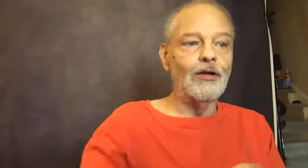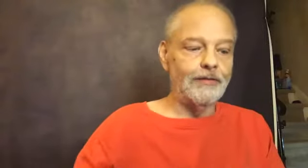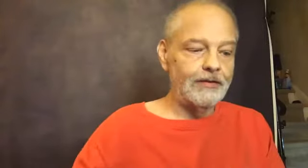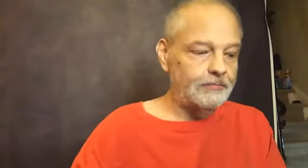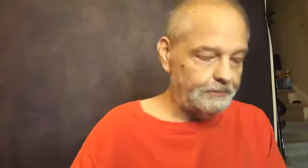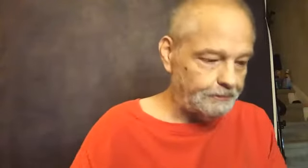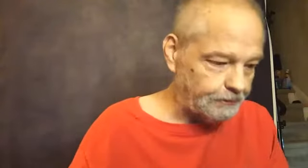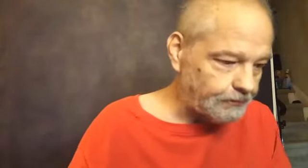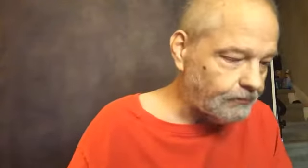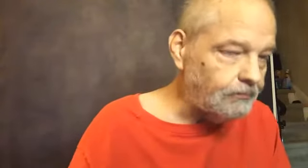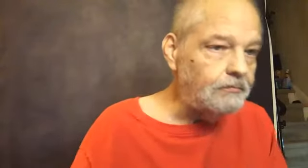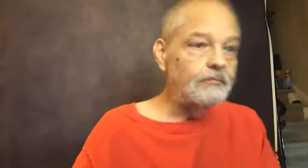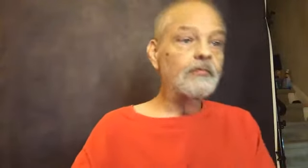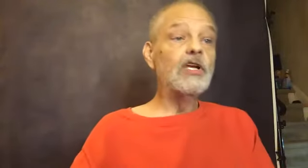elephant.